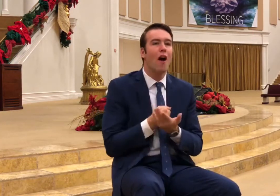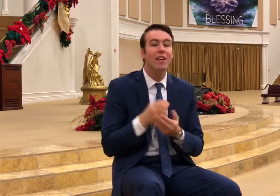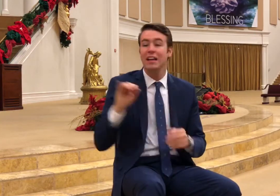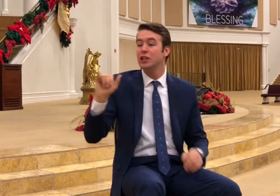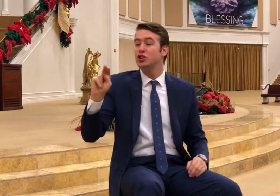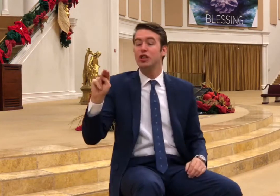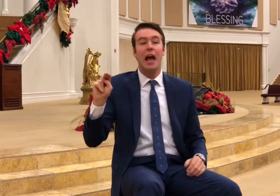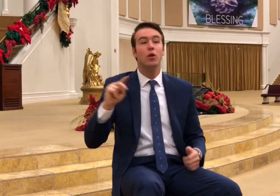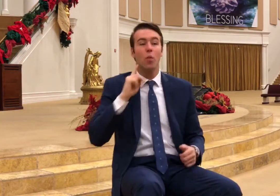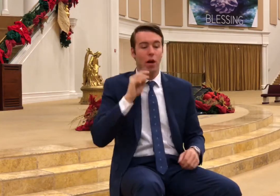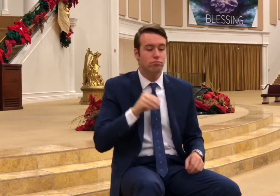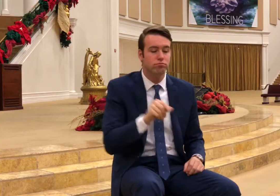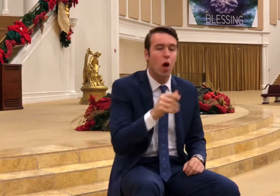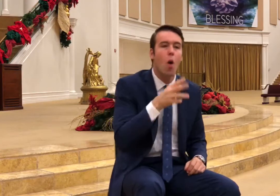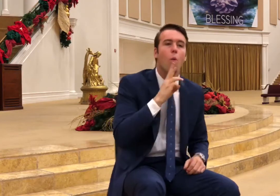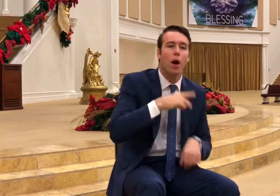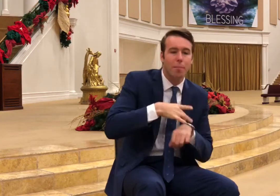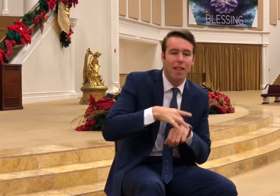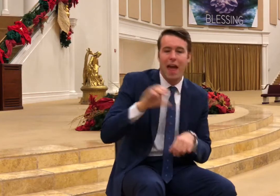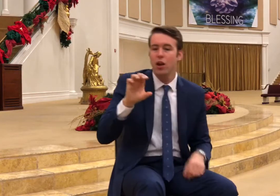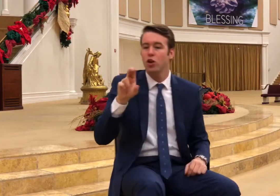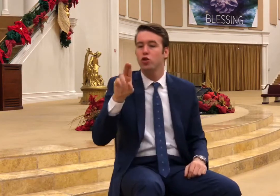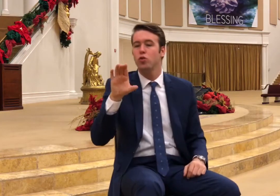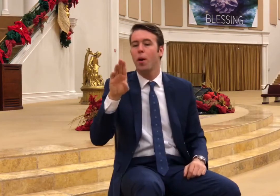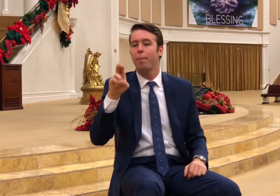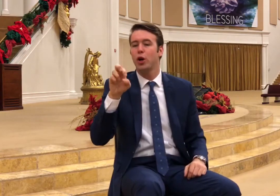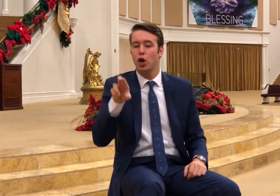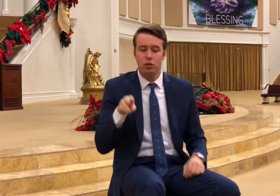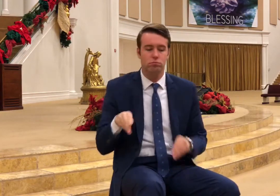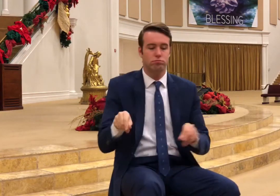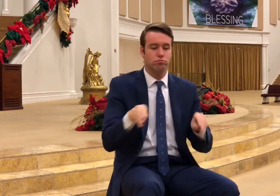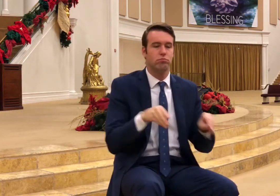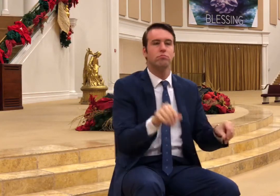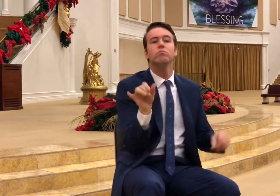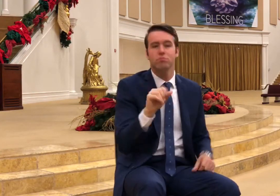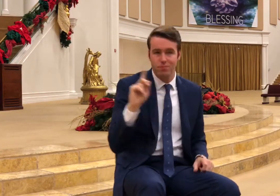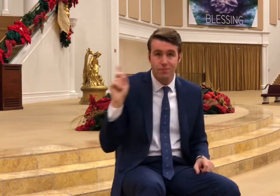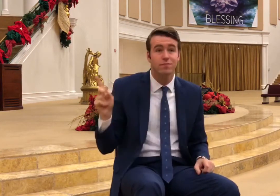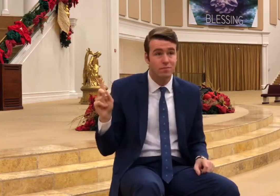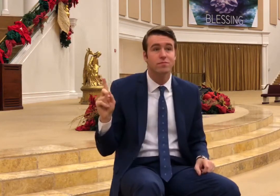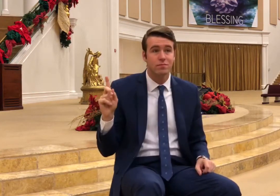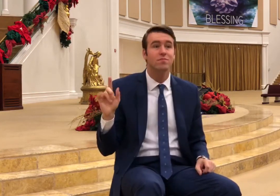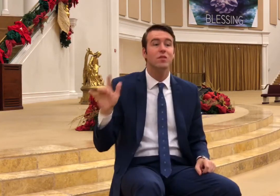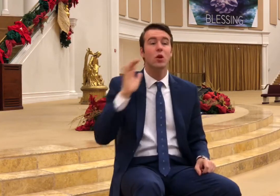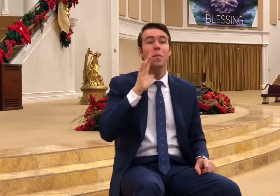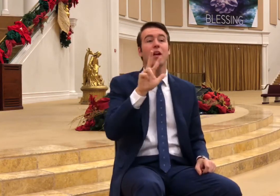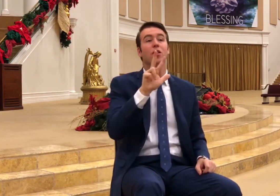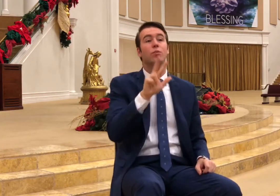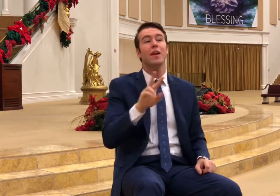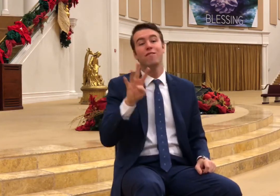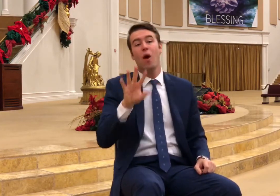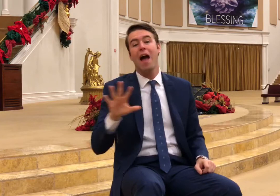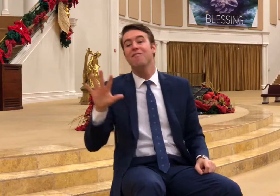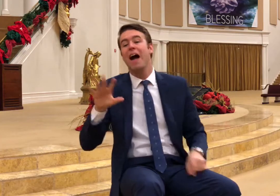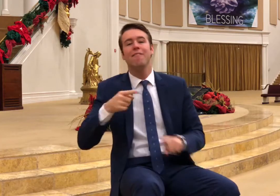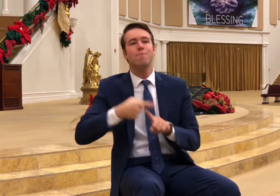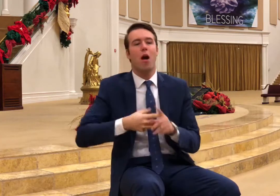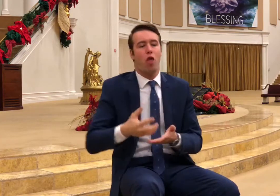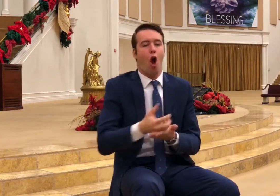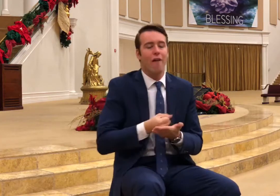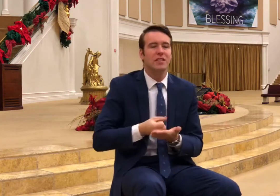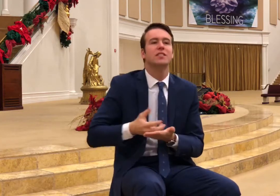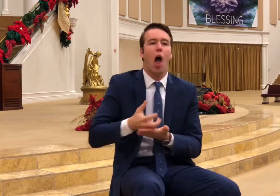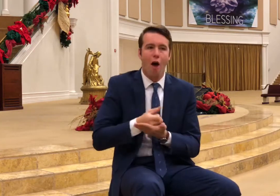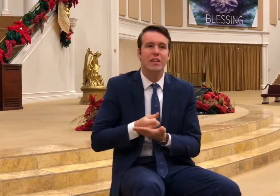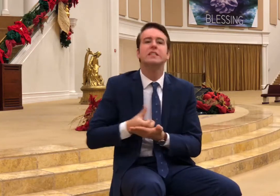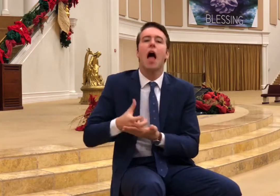January, cucumbers and watermelons will be planted on this farm. And that will be a 3 and 4 and 5 month harvest that goes